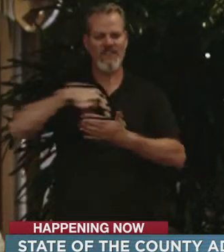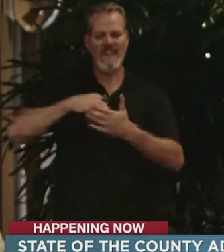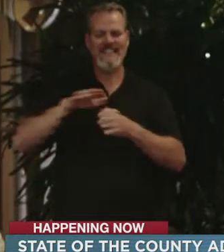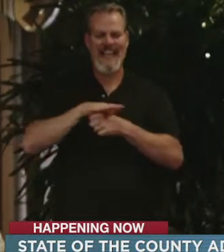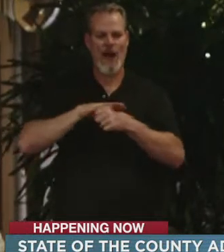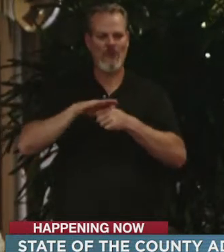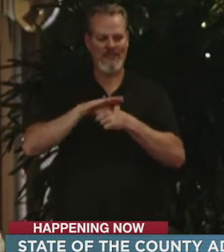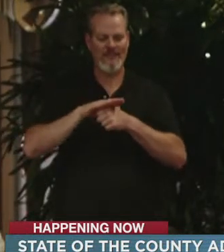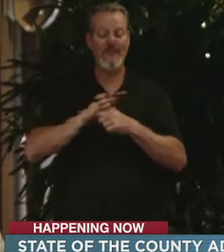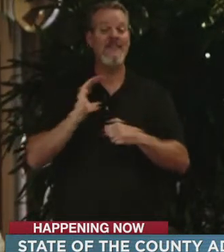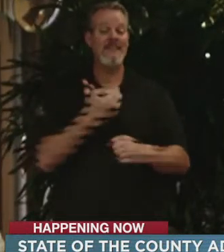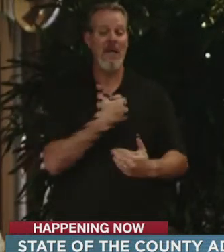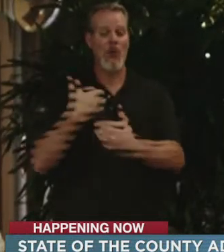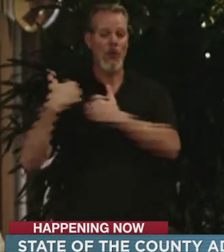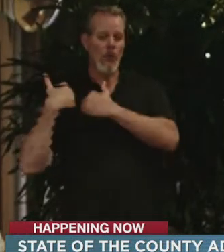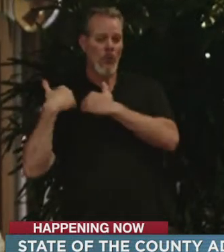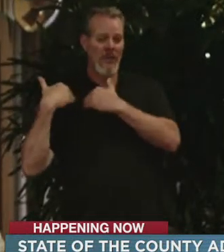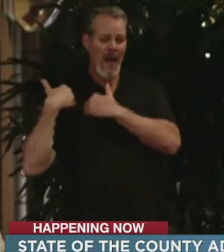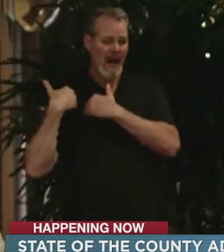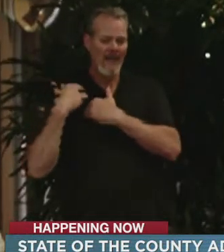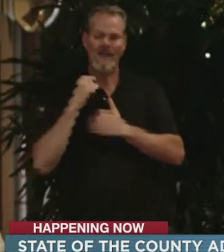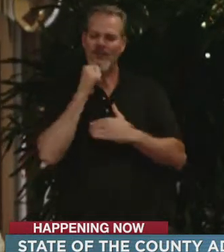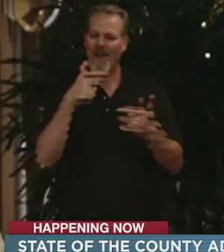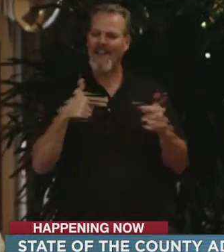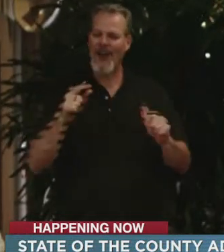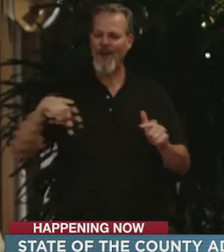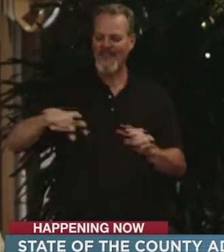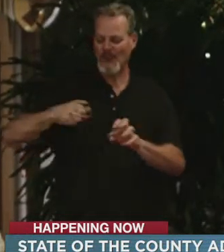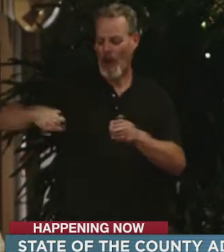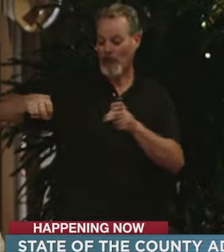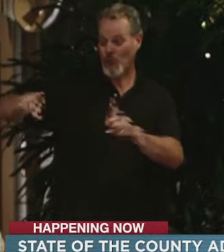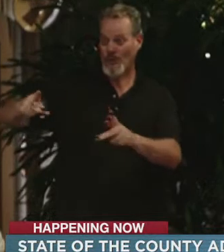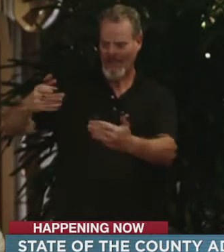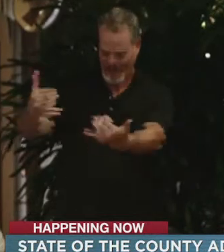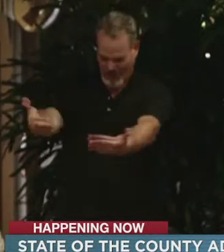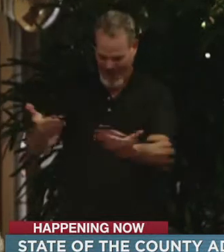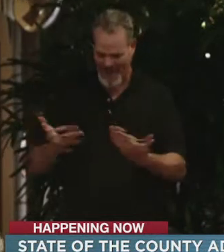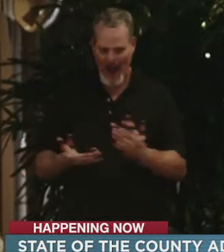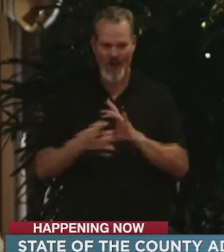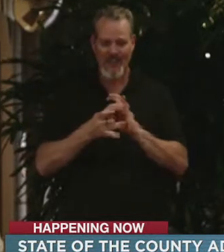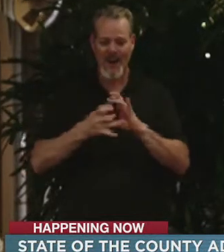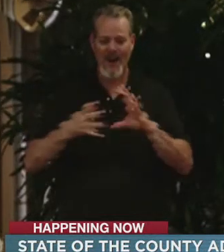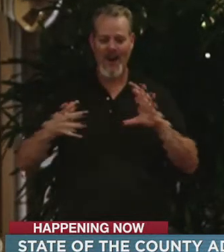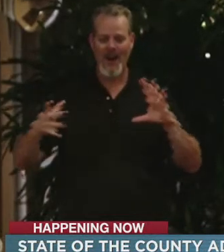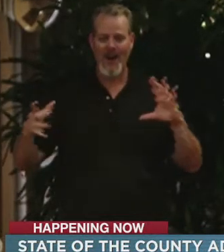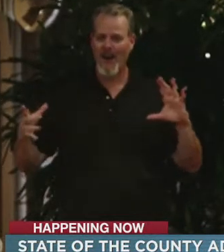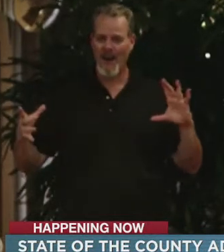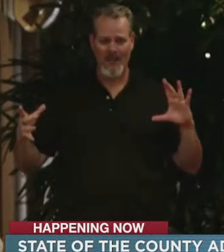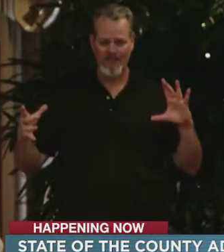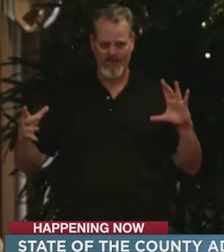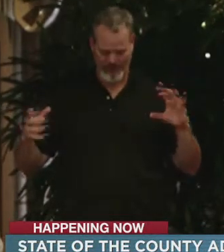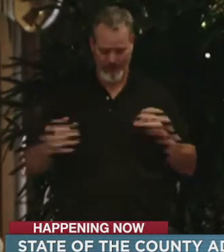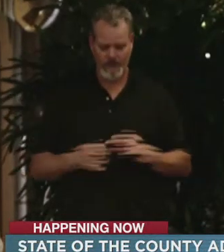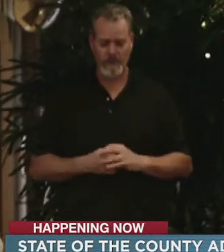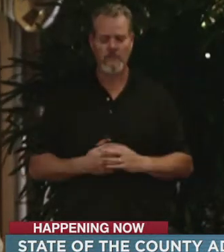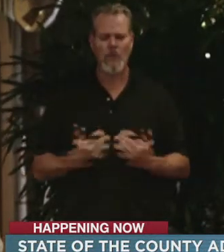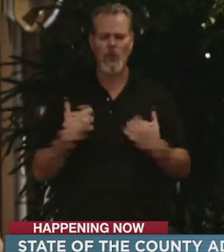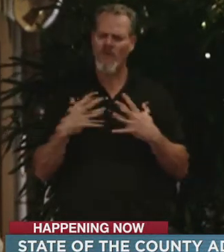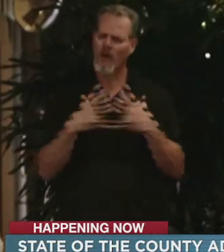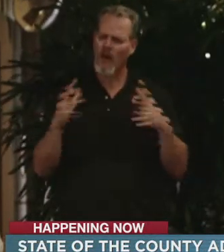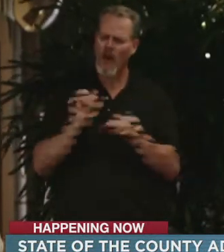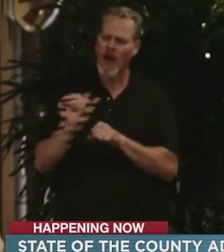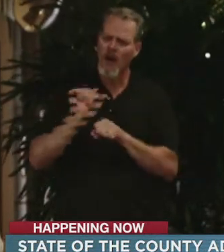is our kuleana to not let this opportunity that's before us slip away. We have a lot of work to